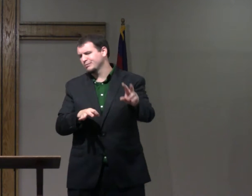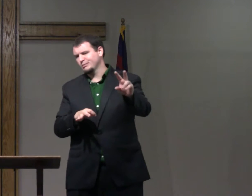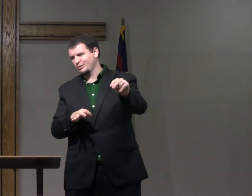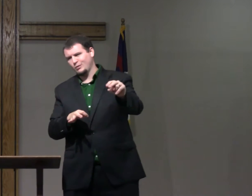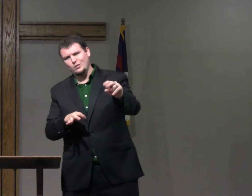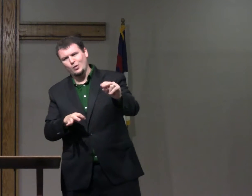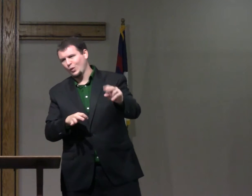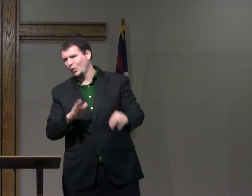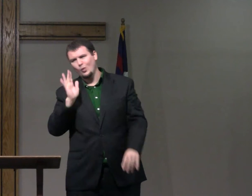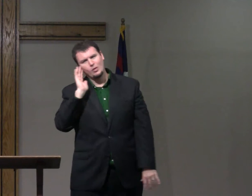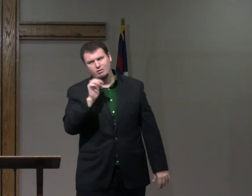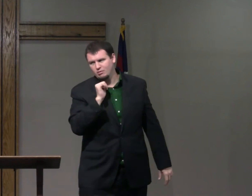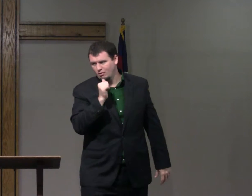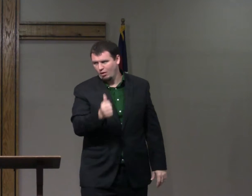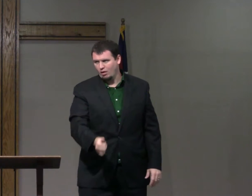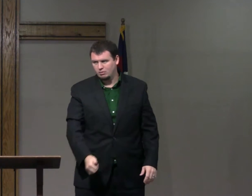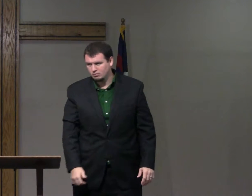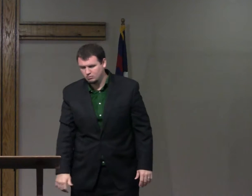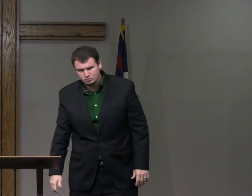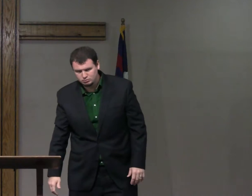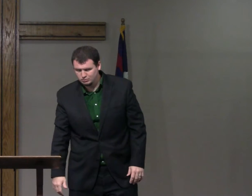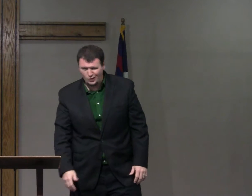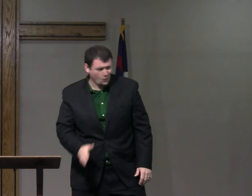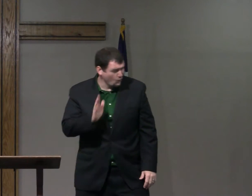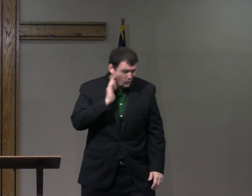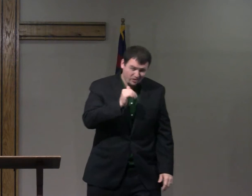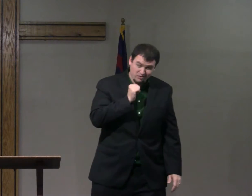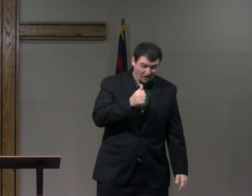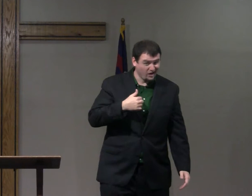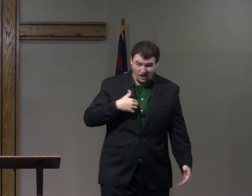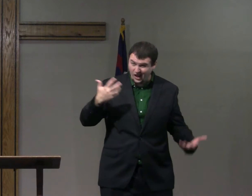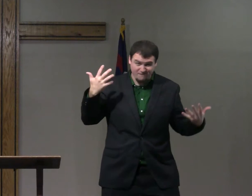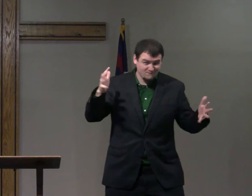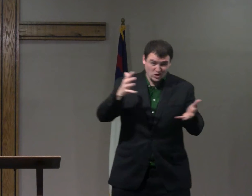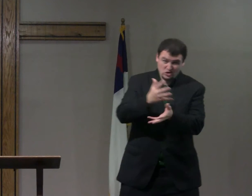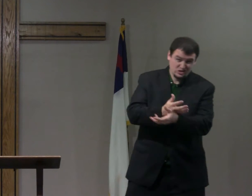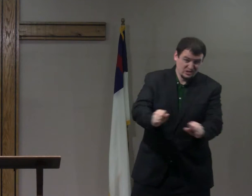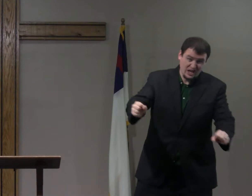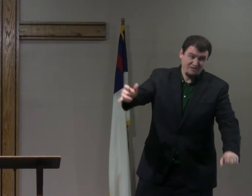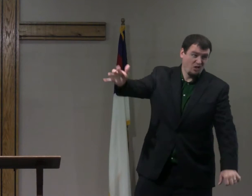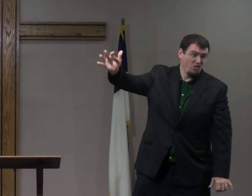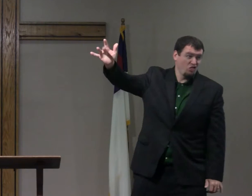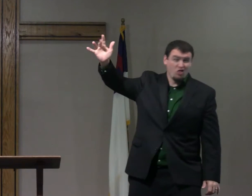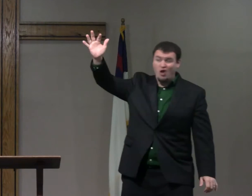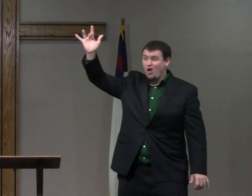So after that, then will I be perfect from then on? No.